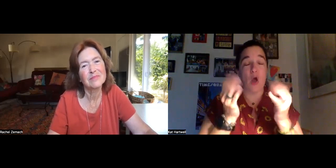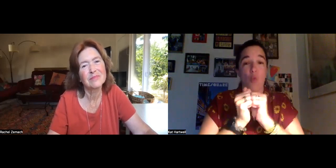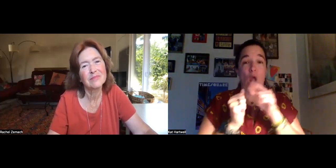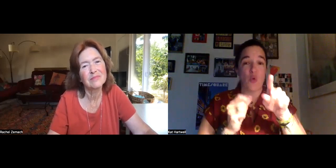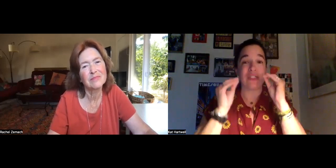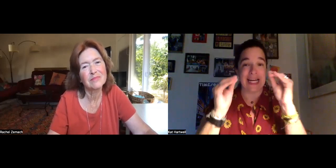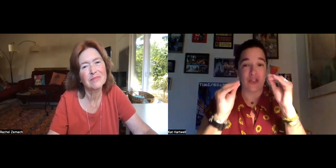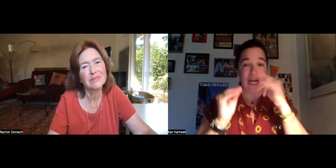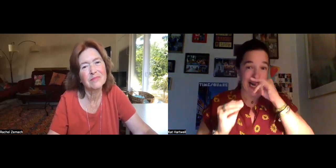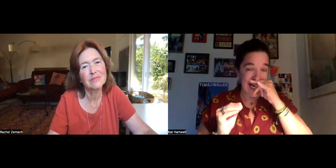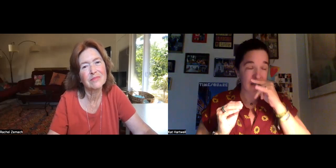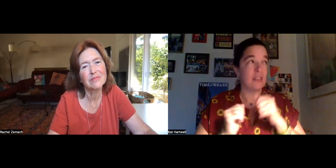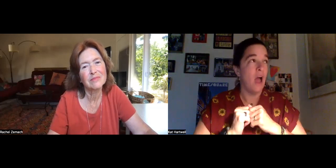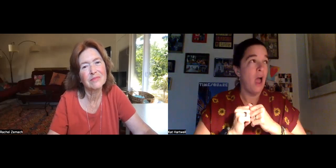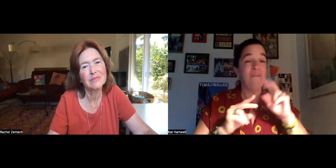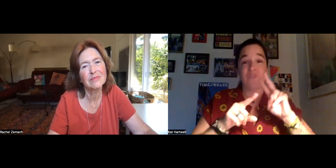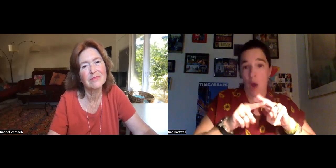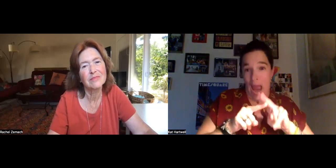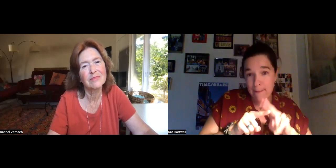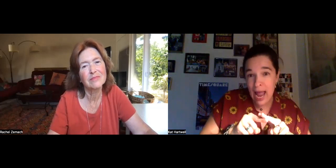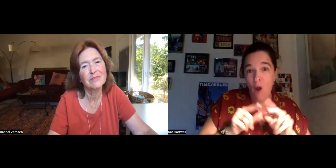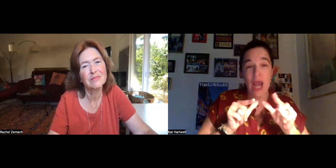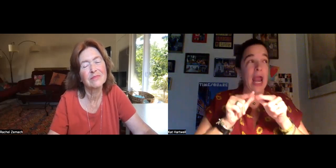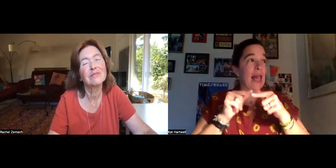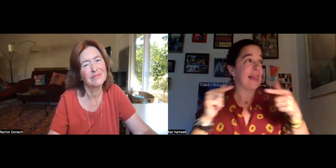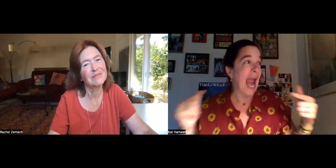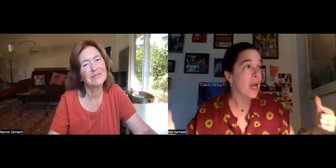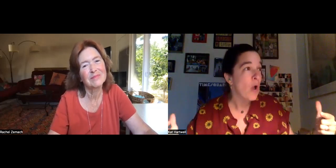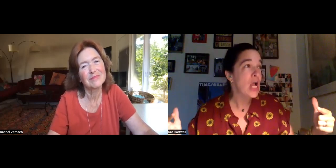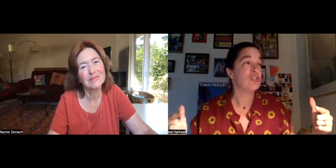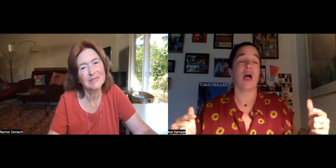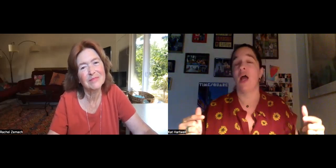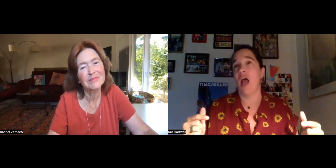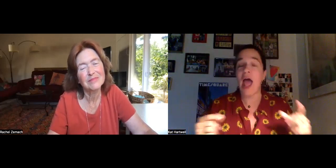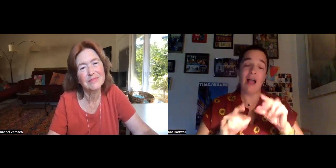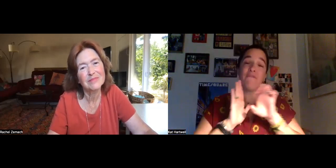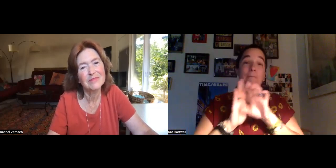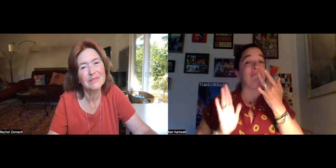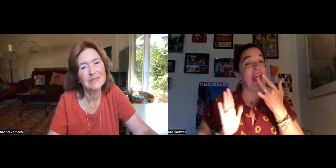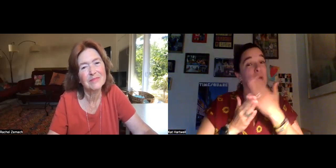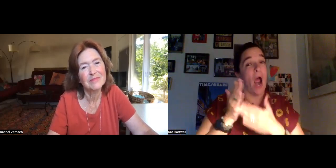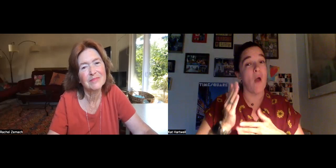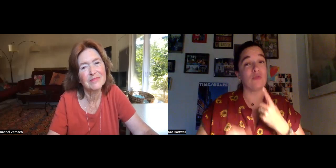book when you were teaching kids vocabulary, language. Like my favorite part was